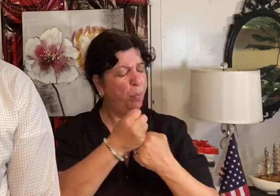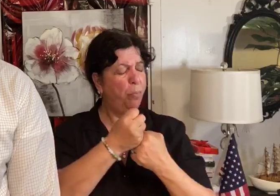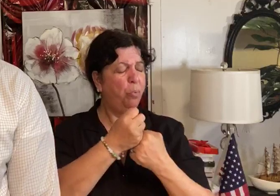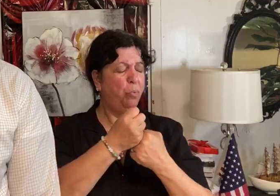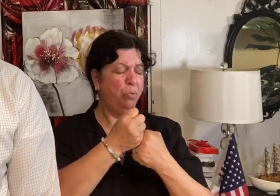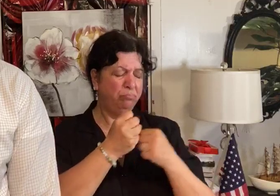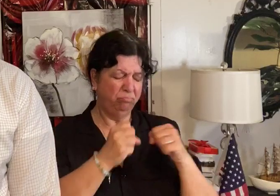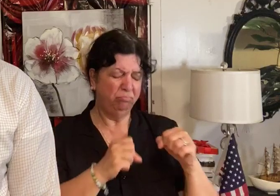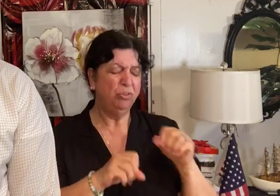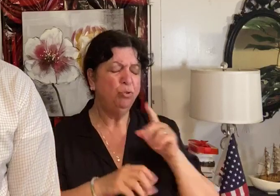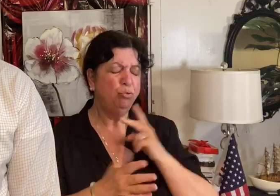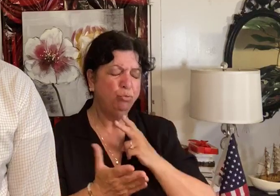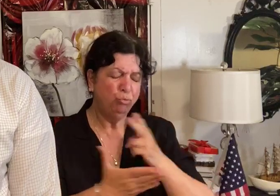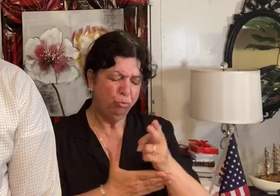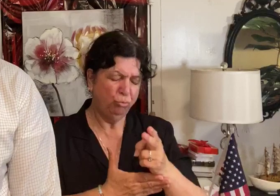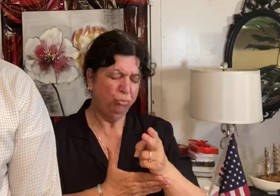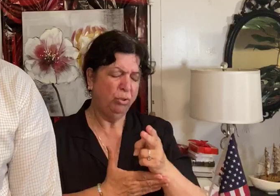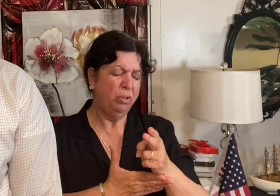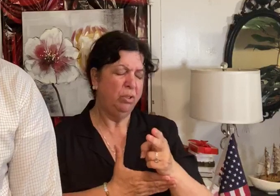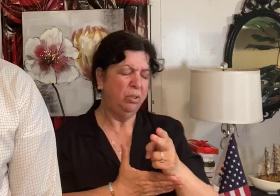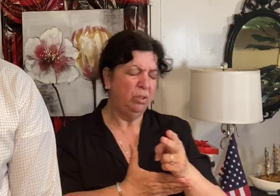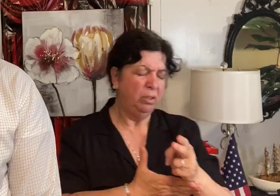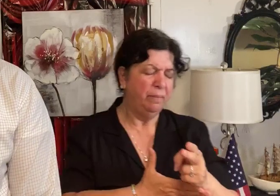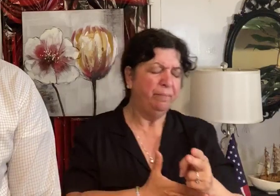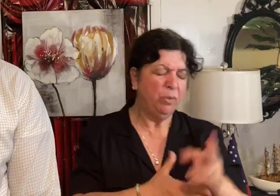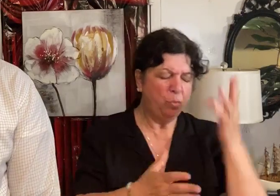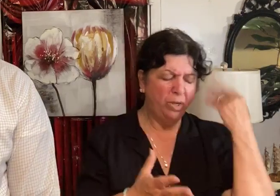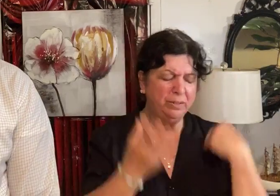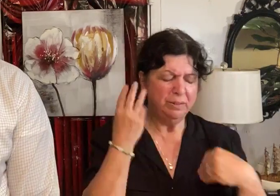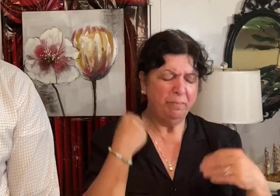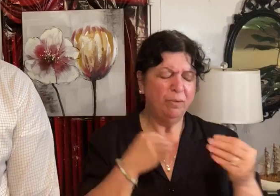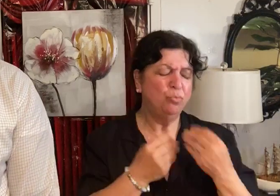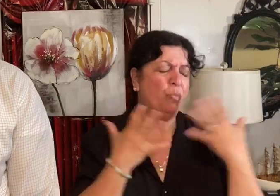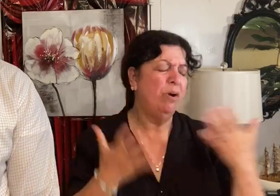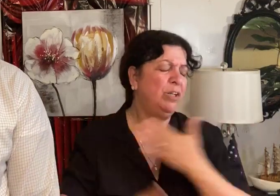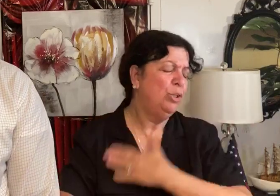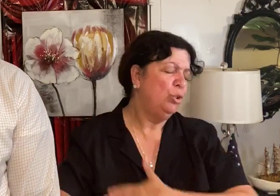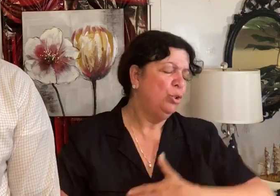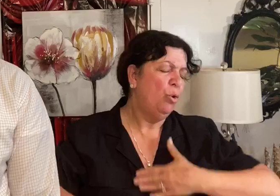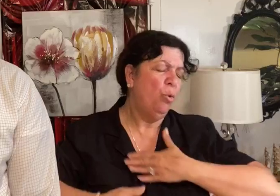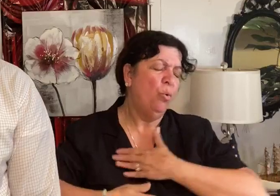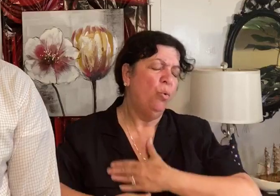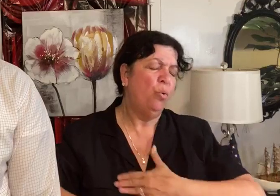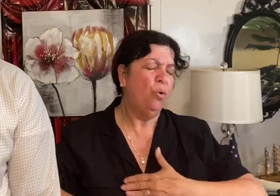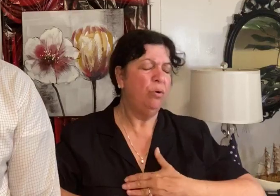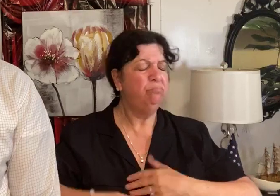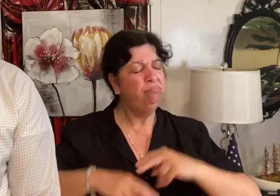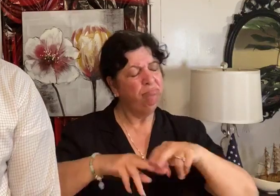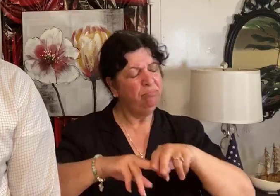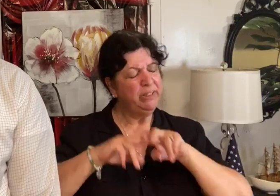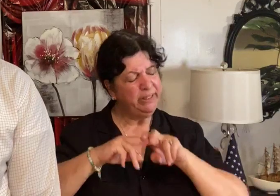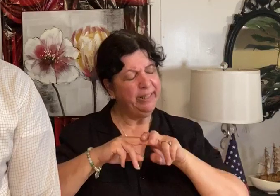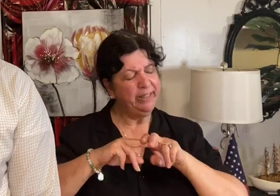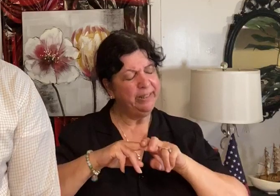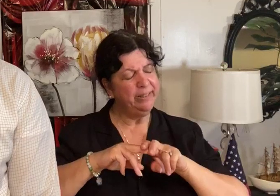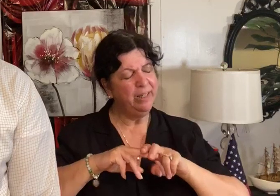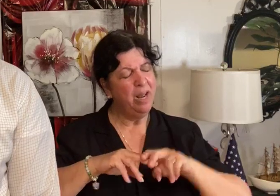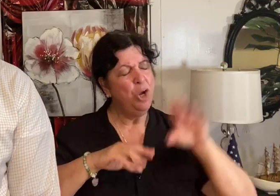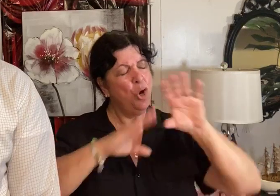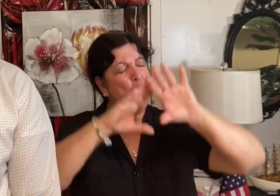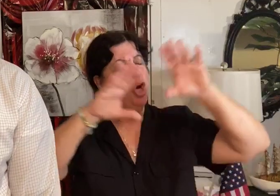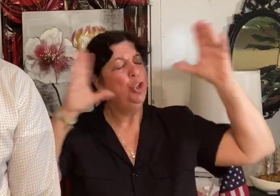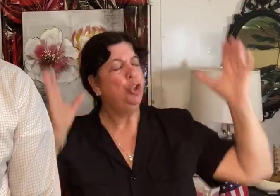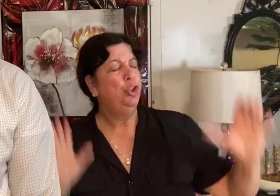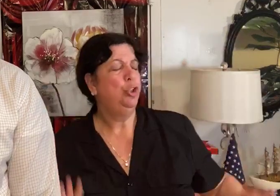and ground of the truth, Lord God. We've experienced so much joy sitting in the halls of your house,